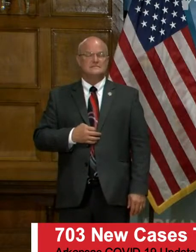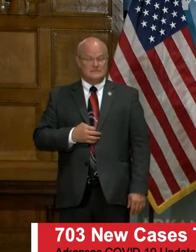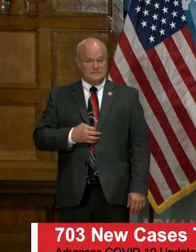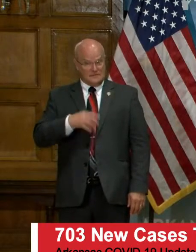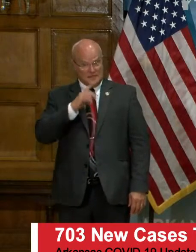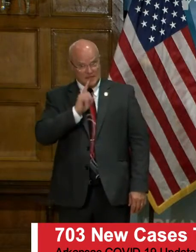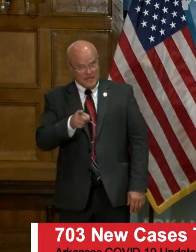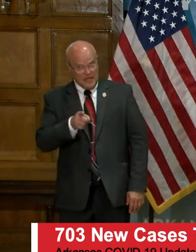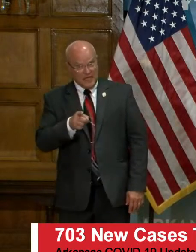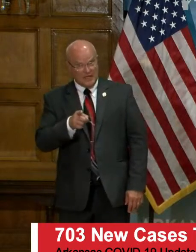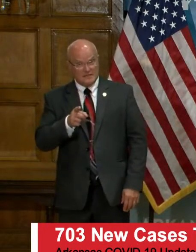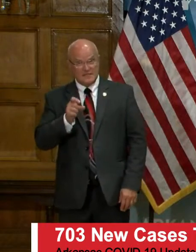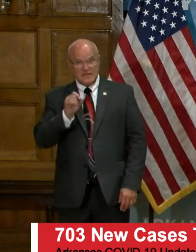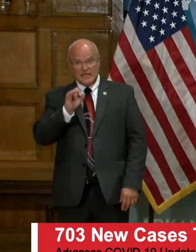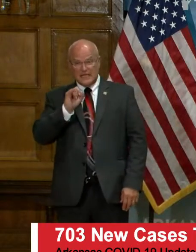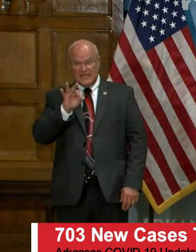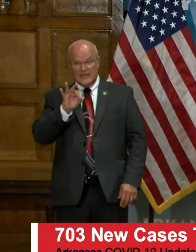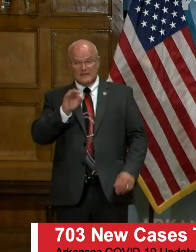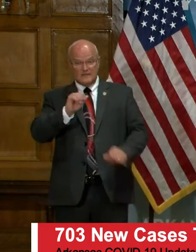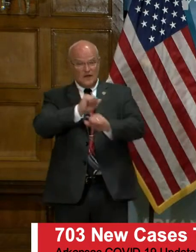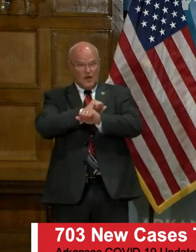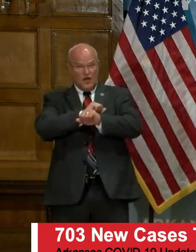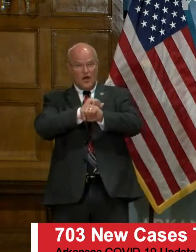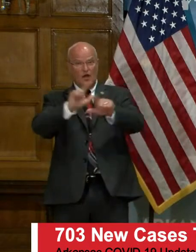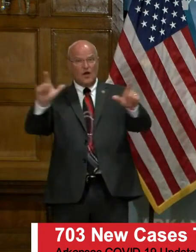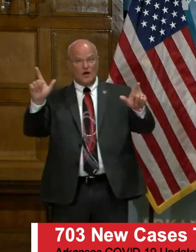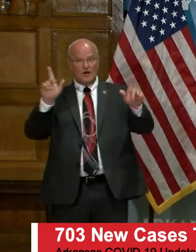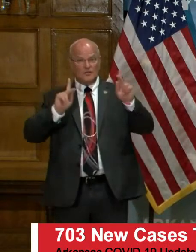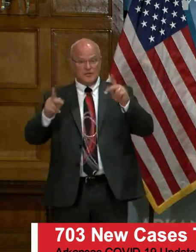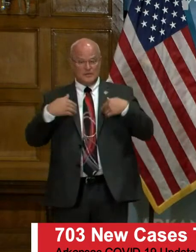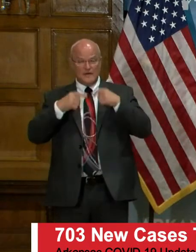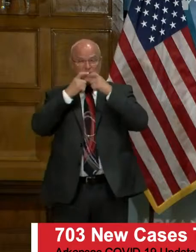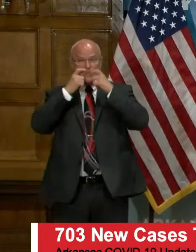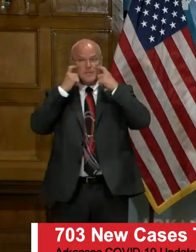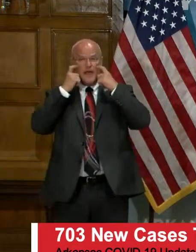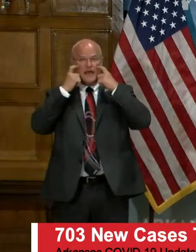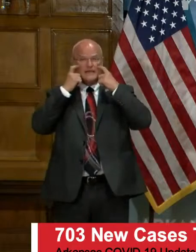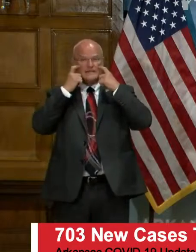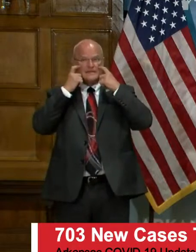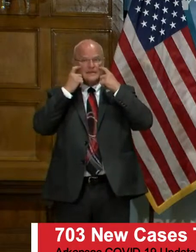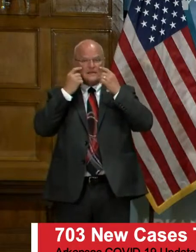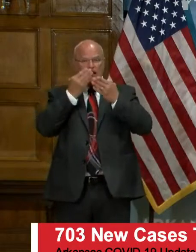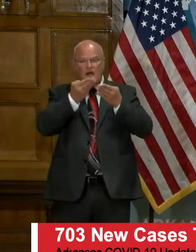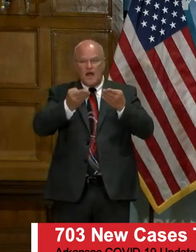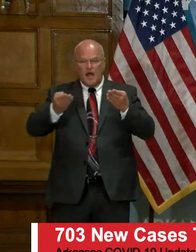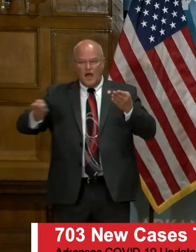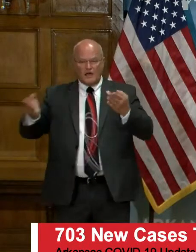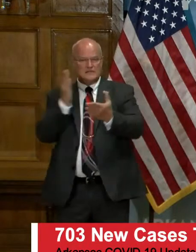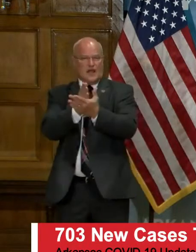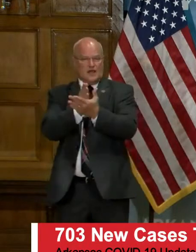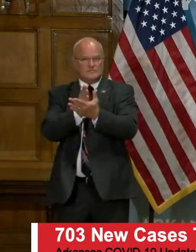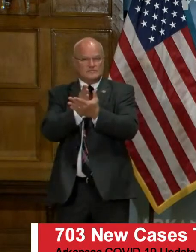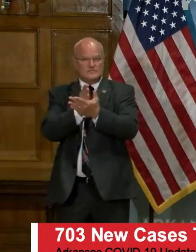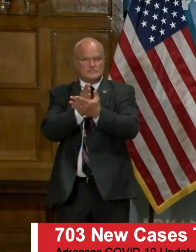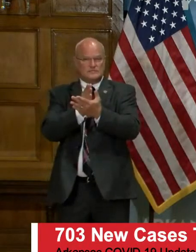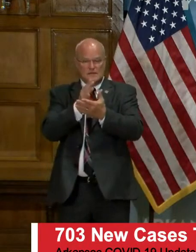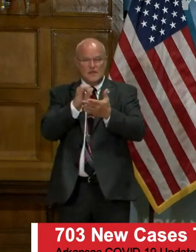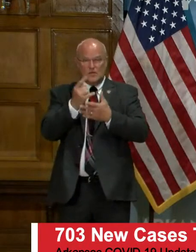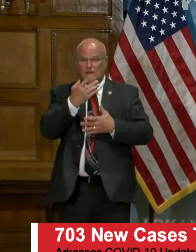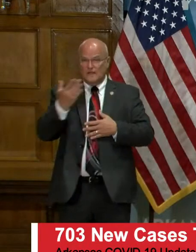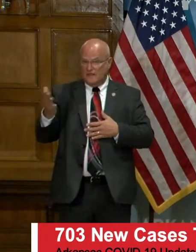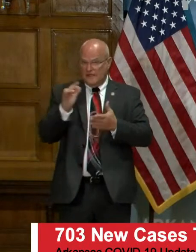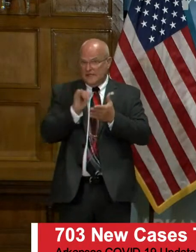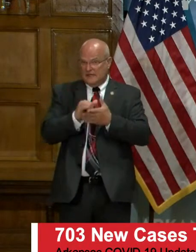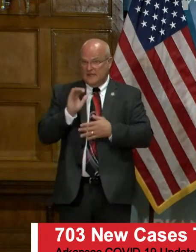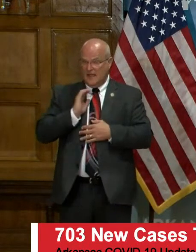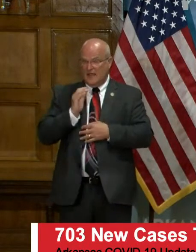it does. If everybody's wearing a mask, then you're going to avoid the spread of COVID. And so that's one of the